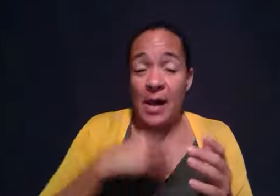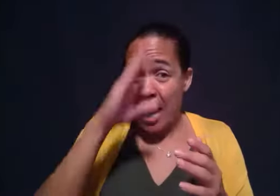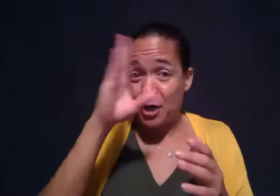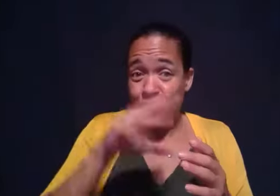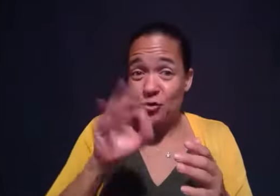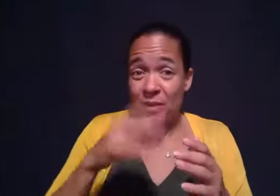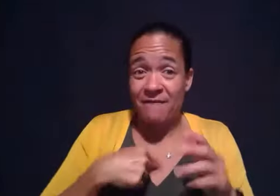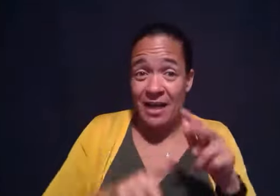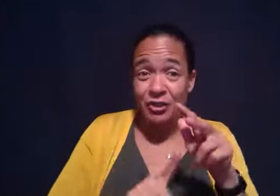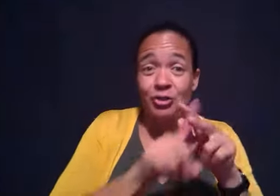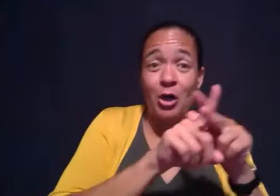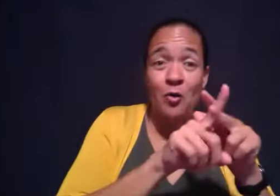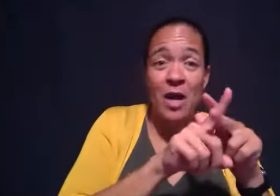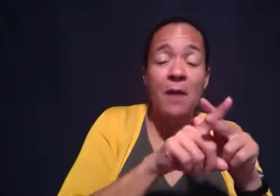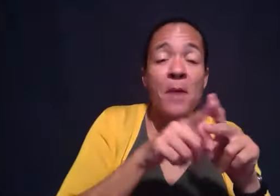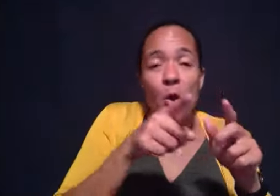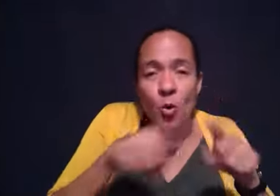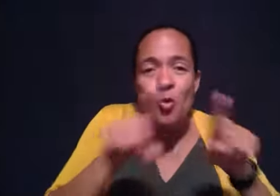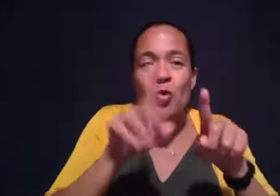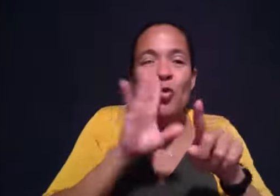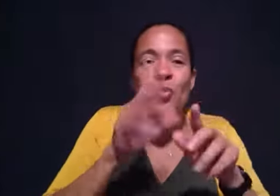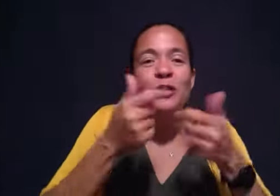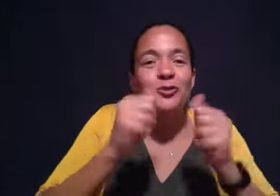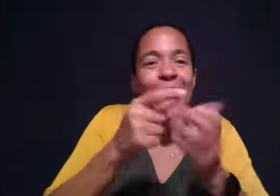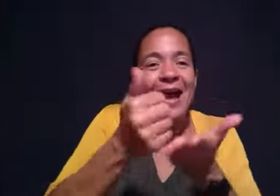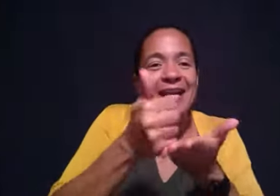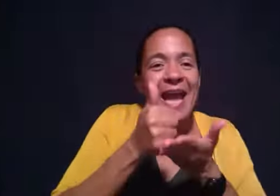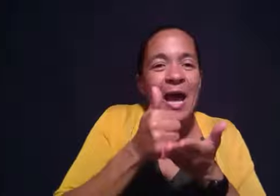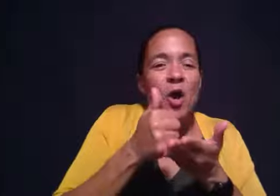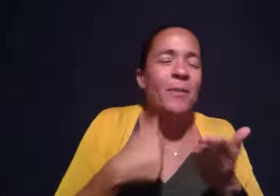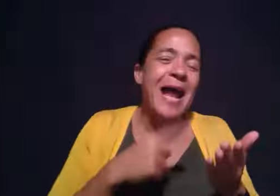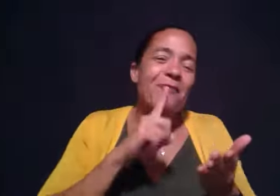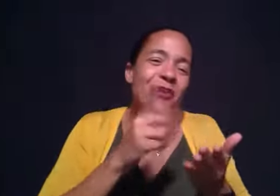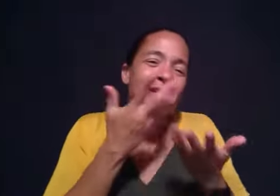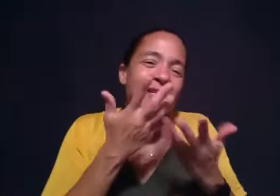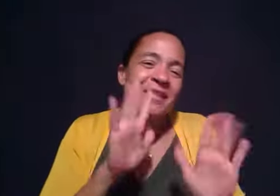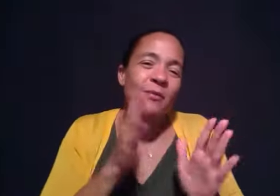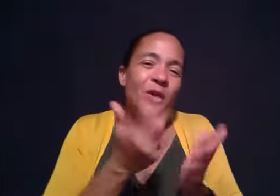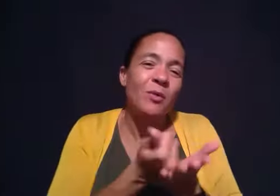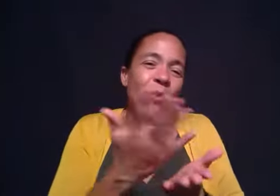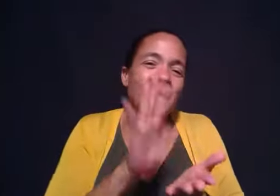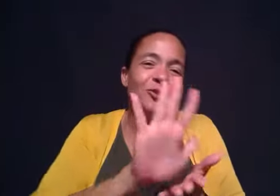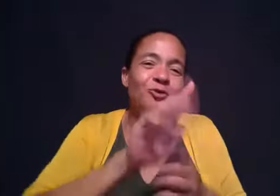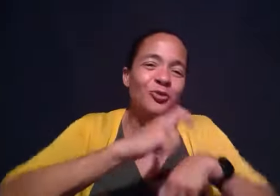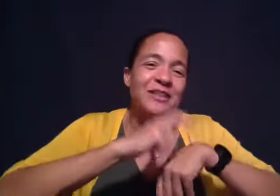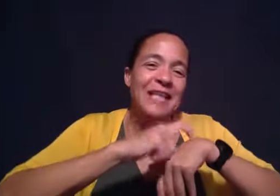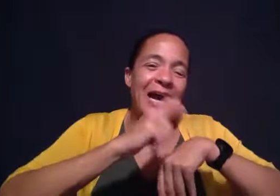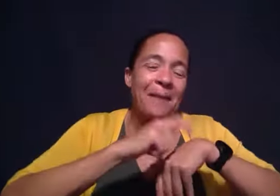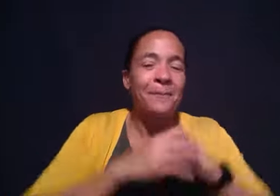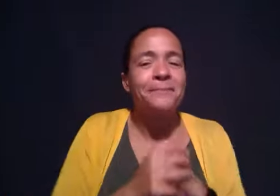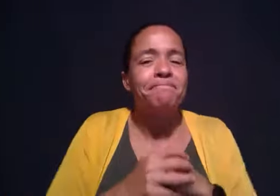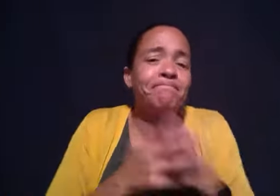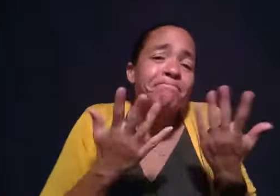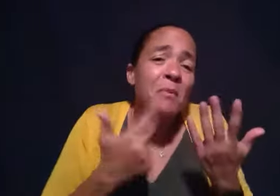help me. And I just did not want to waste your time, because I'm thoughtful like that. You know, I didn't want